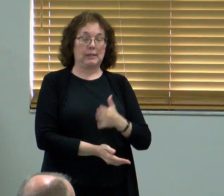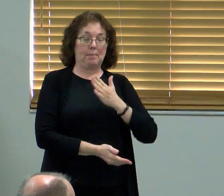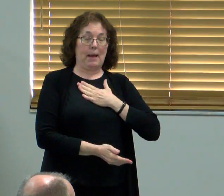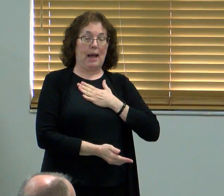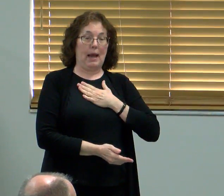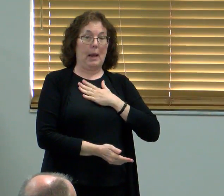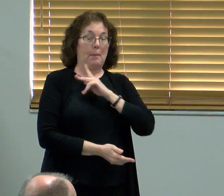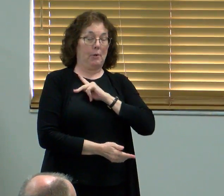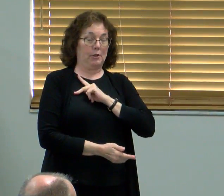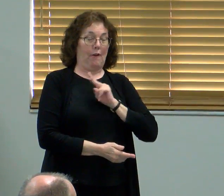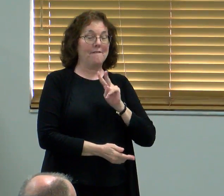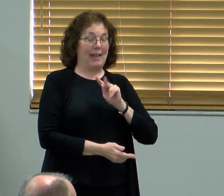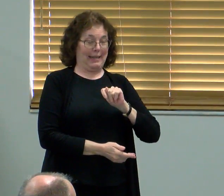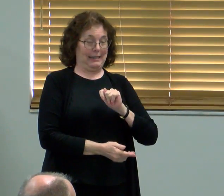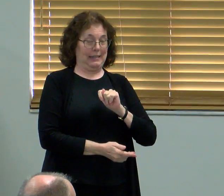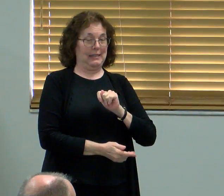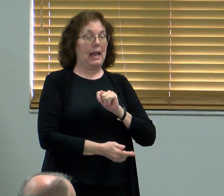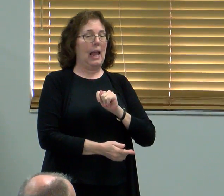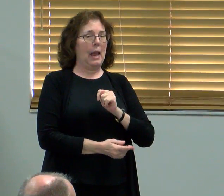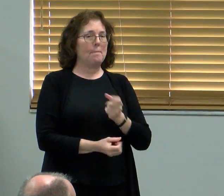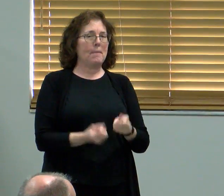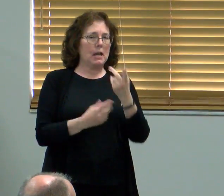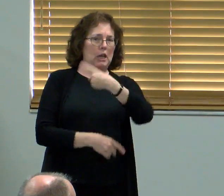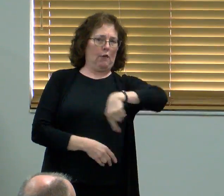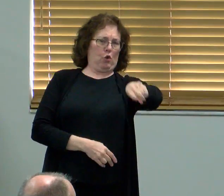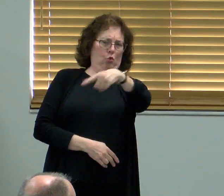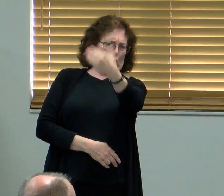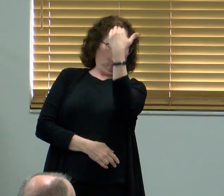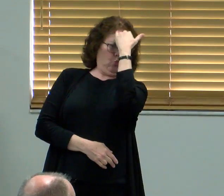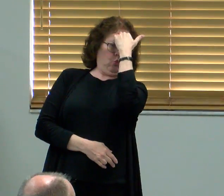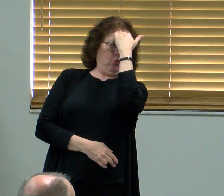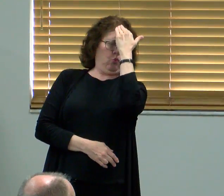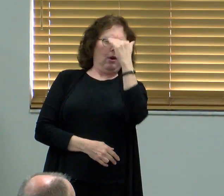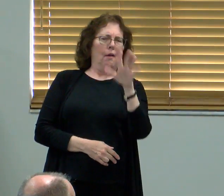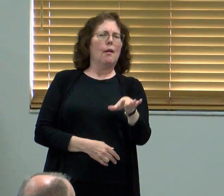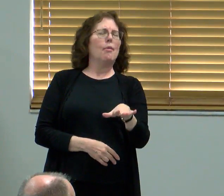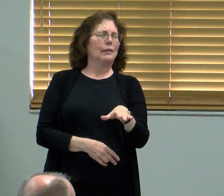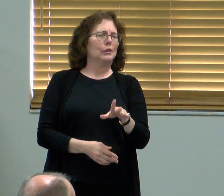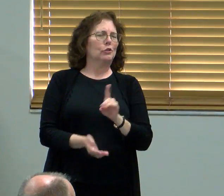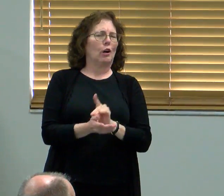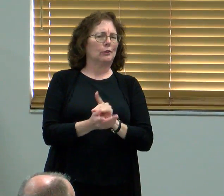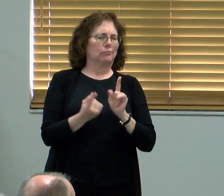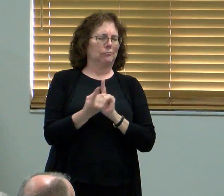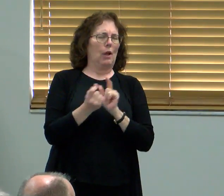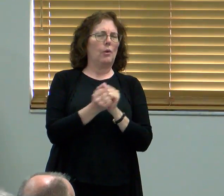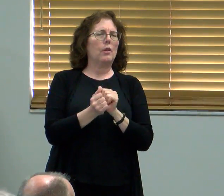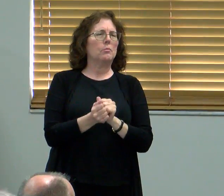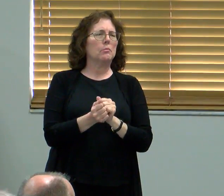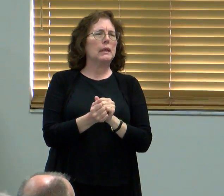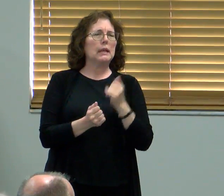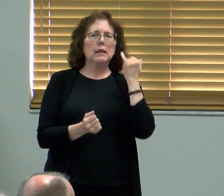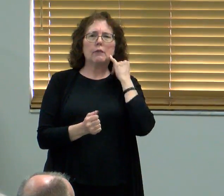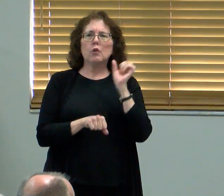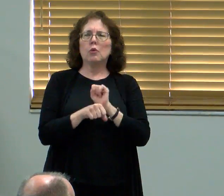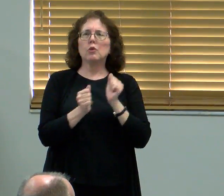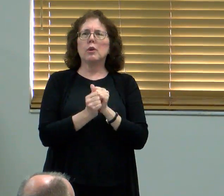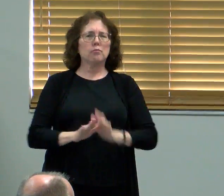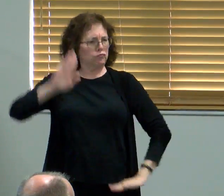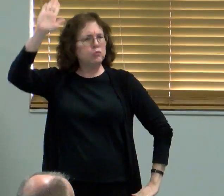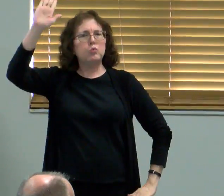vet, and I know there are several of you here who also have the pleasure and honor of working with him. Can everybody raise their hand